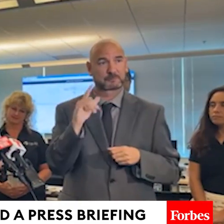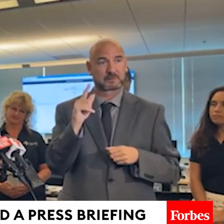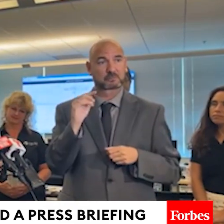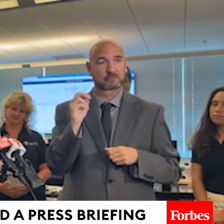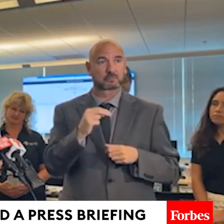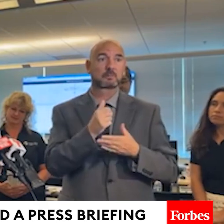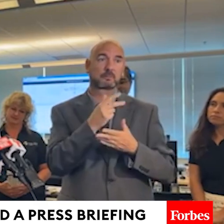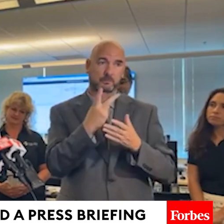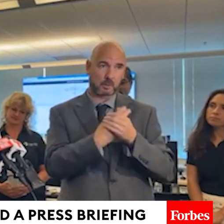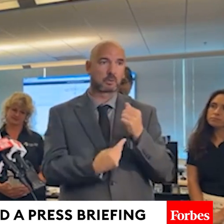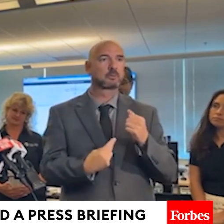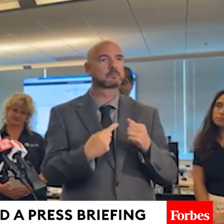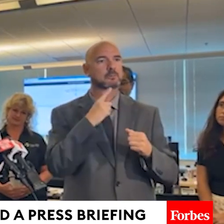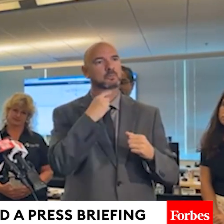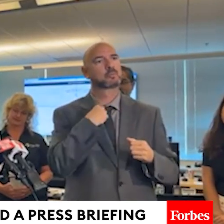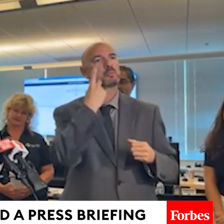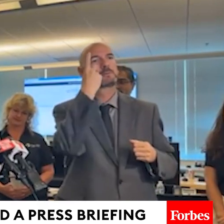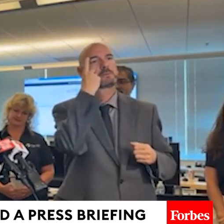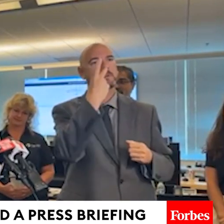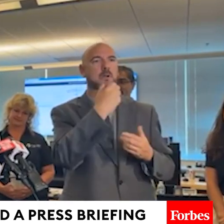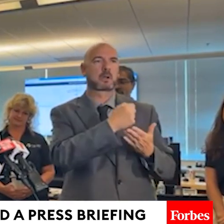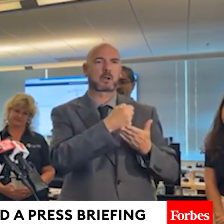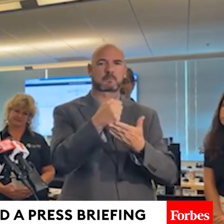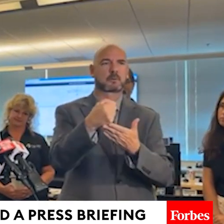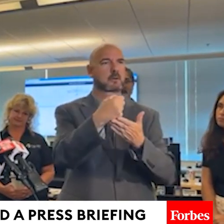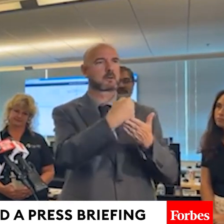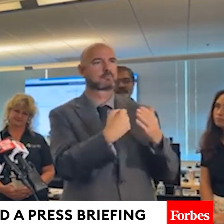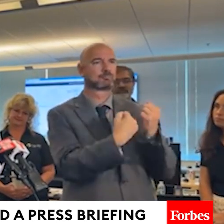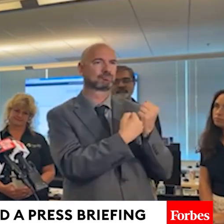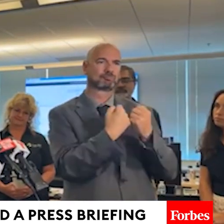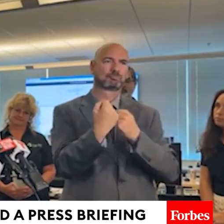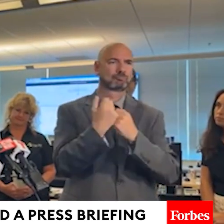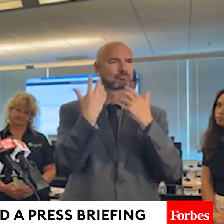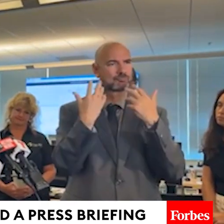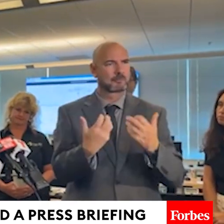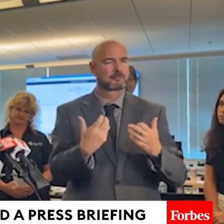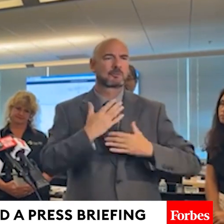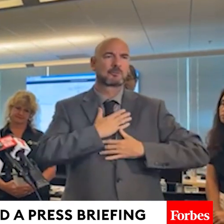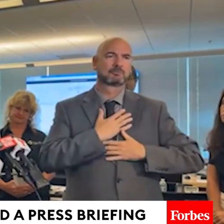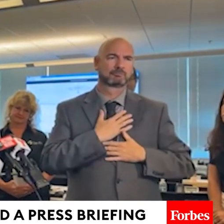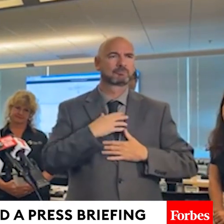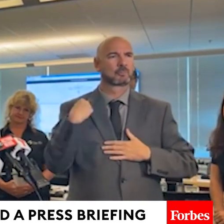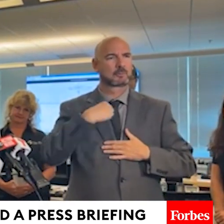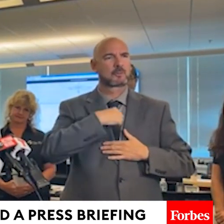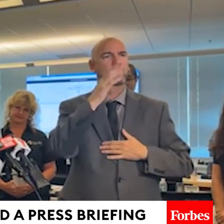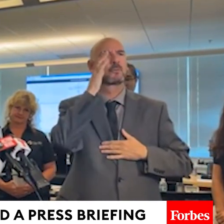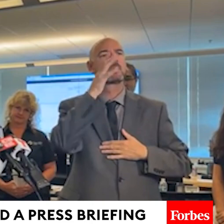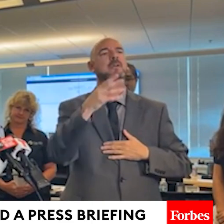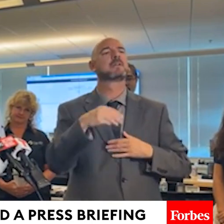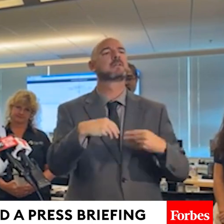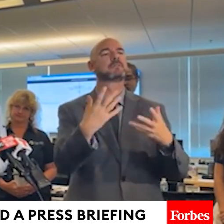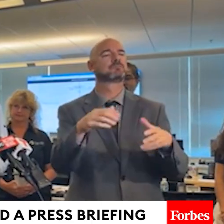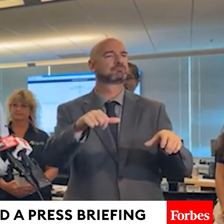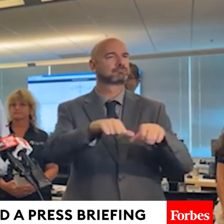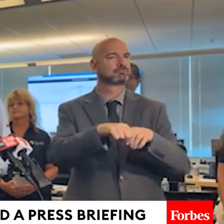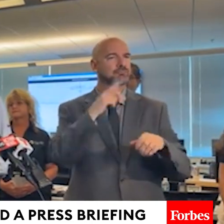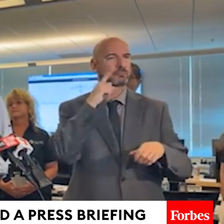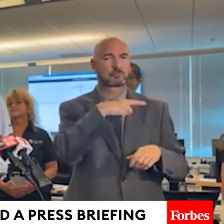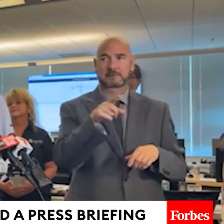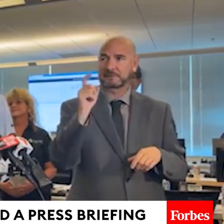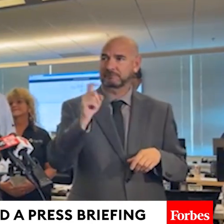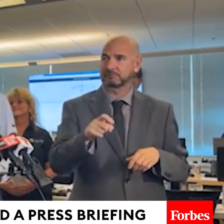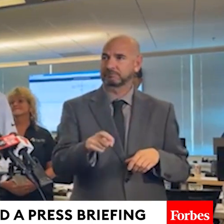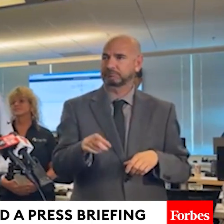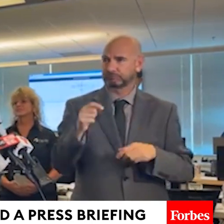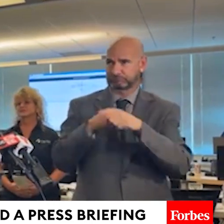storms, and we're still seeing it now. People wanting to help out, but we'll get people the fuel that they need. Wonder if I can